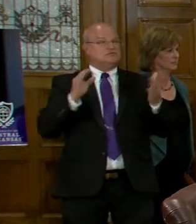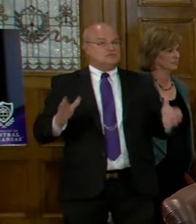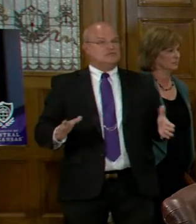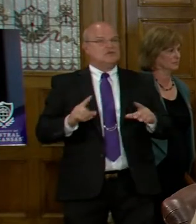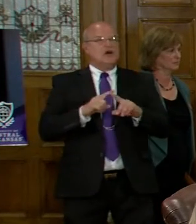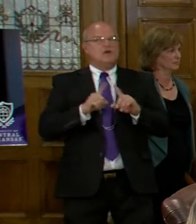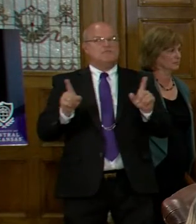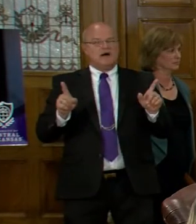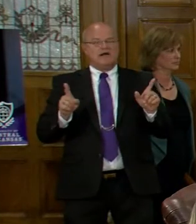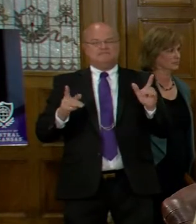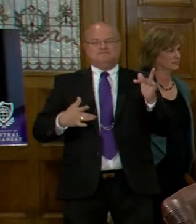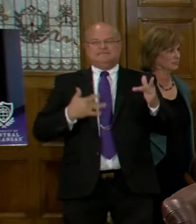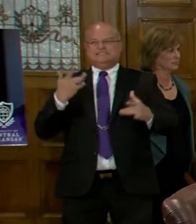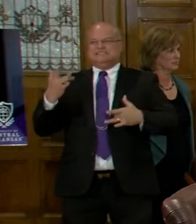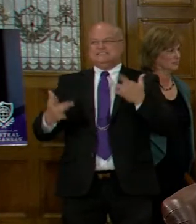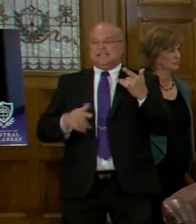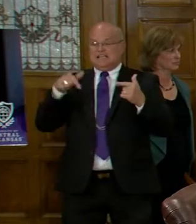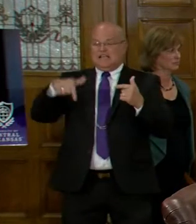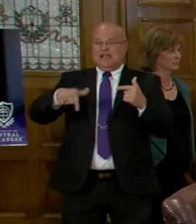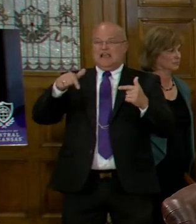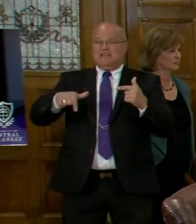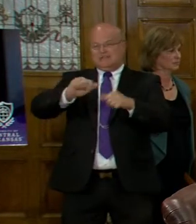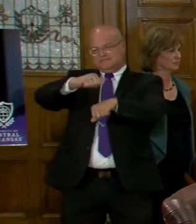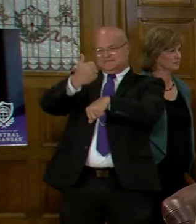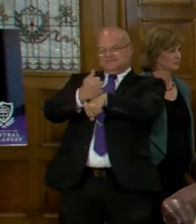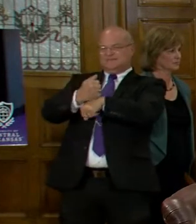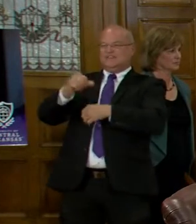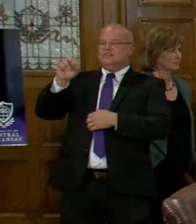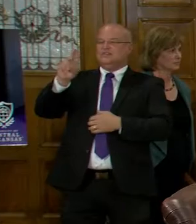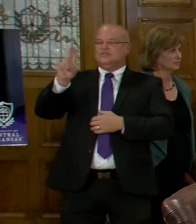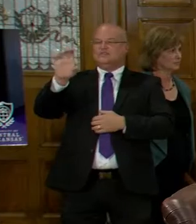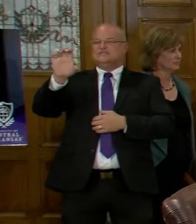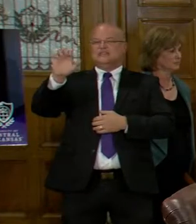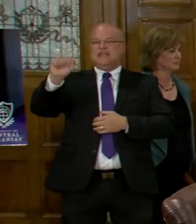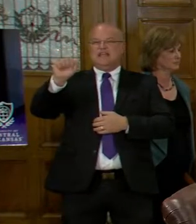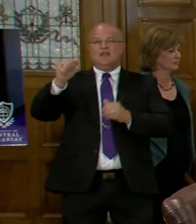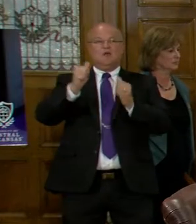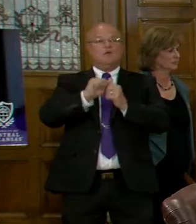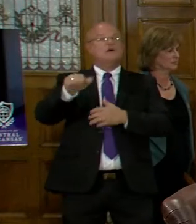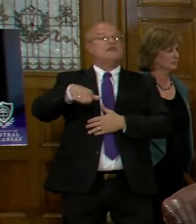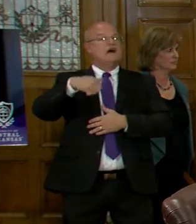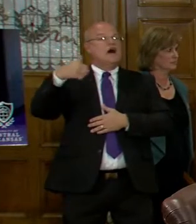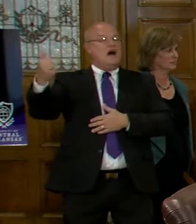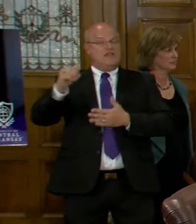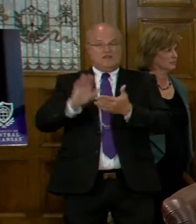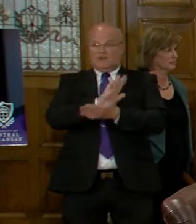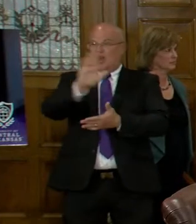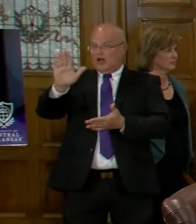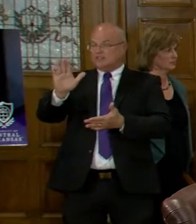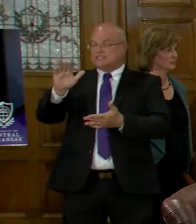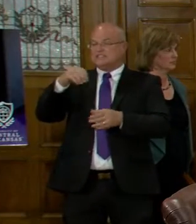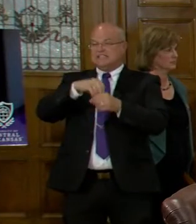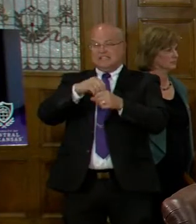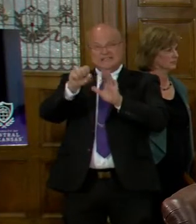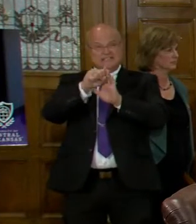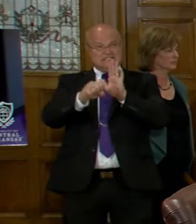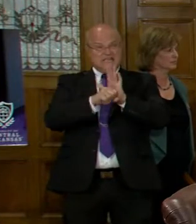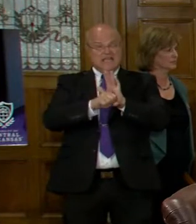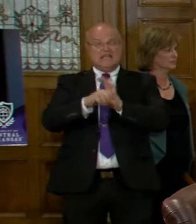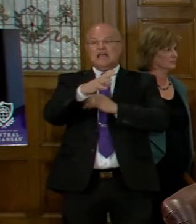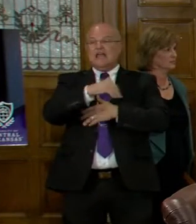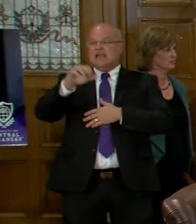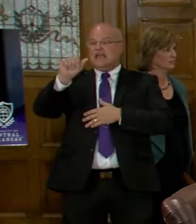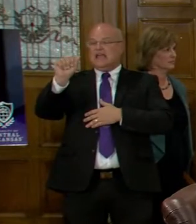really excited about the fact that this positions UCA, along with our other higher education peers in the state, along with AETN, in